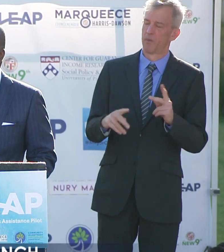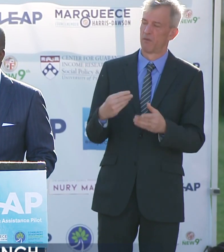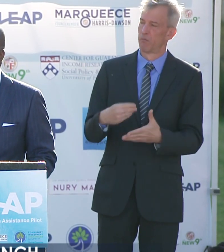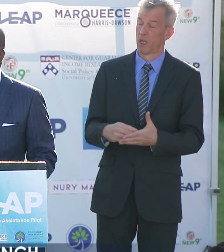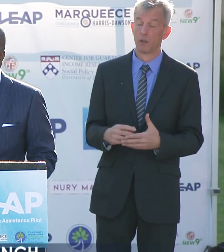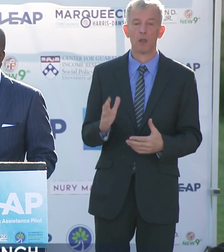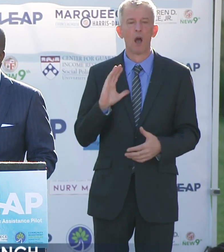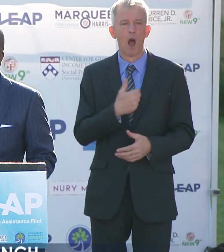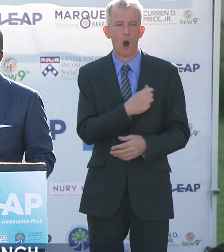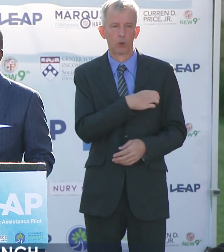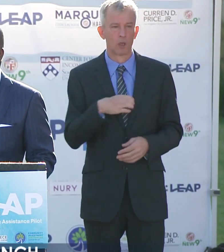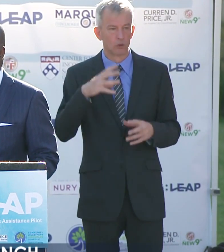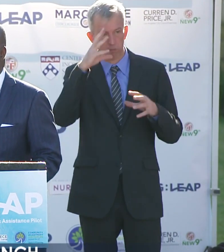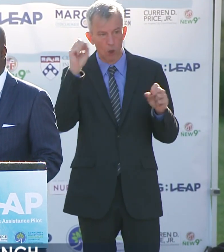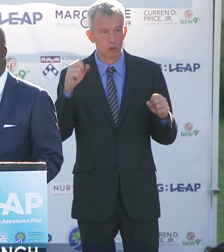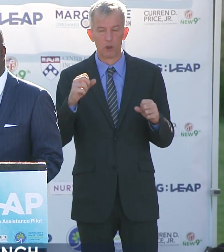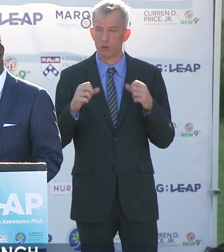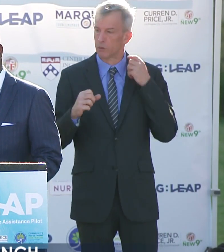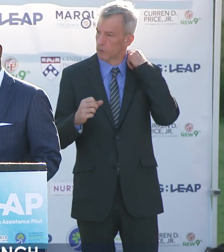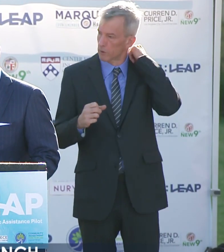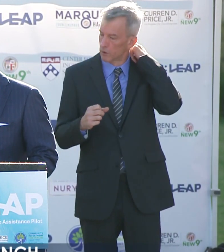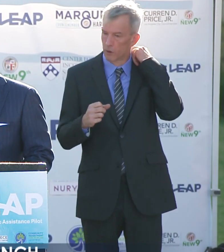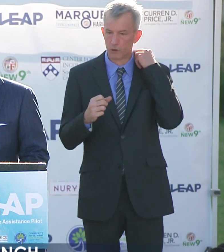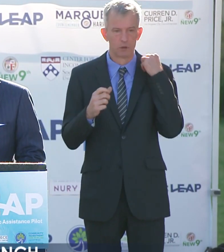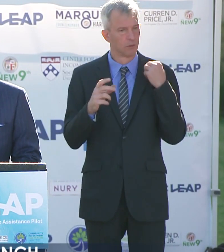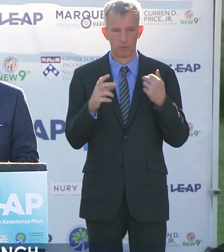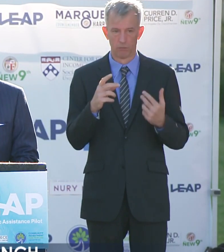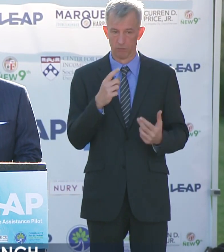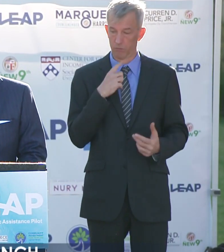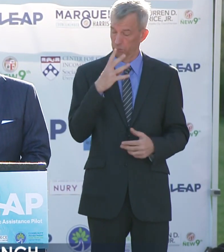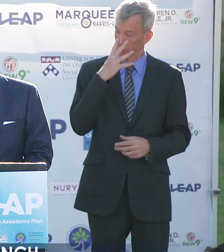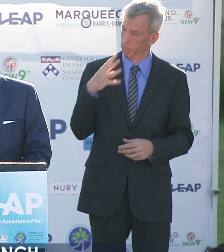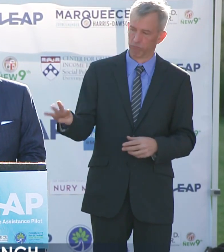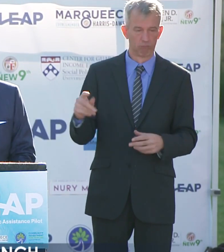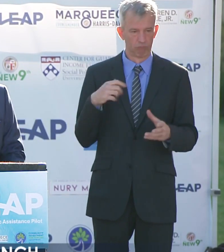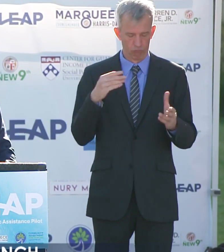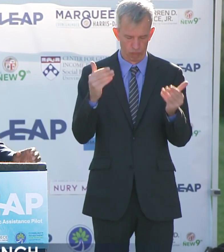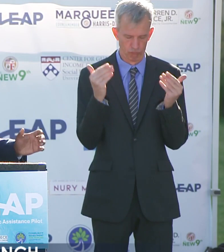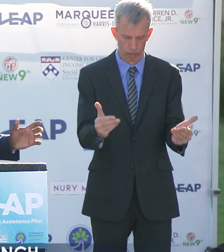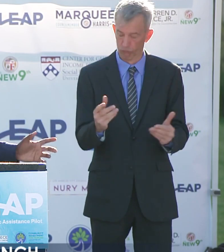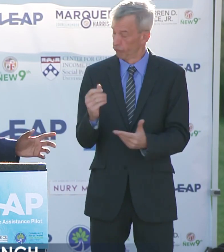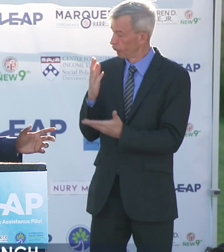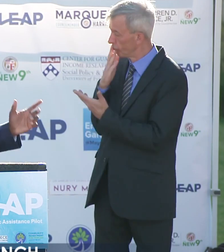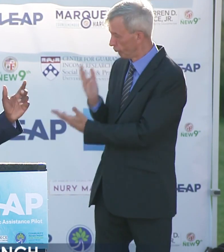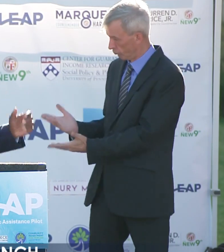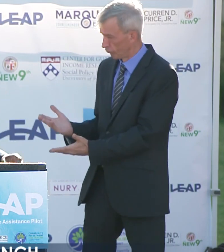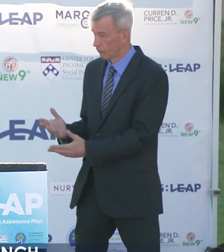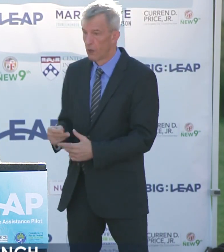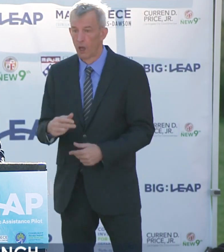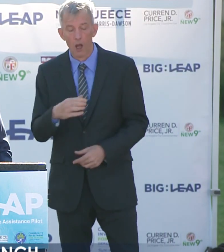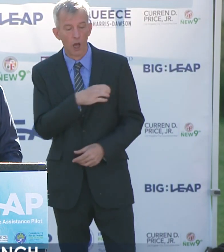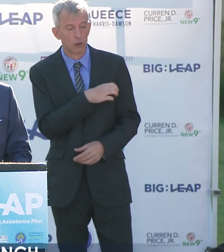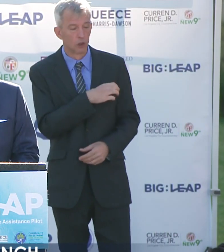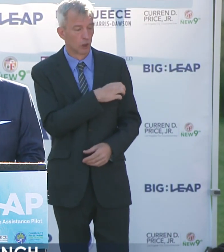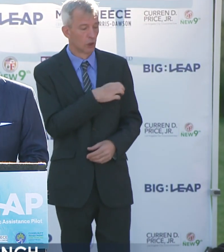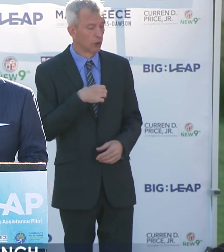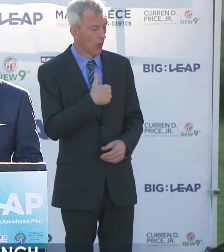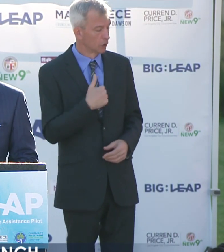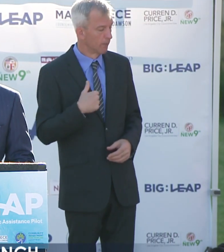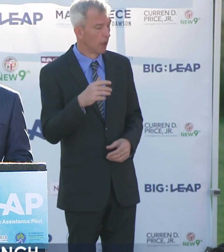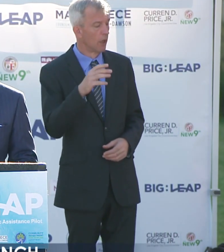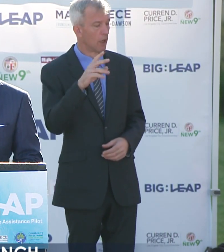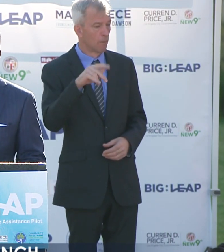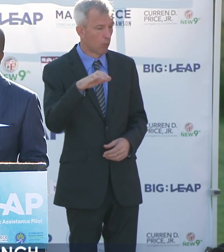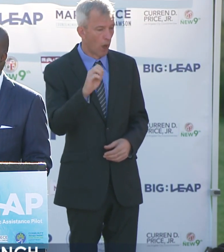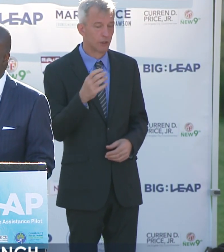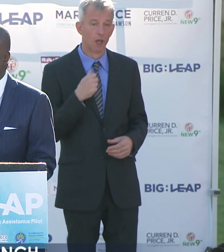not hesitate to create that path, and I'm very grateful to her. And Councilman Price, I want to join in the